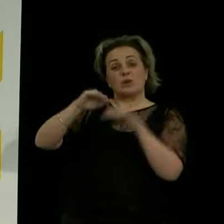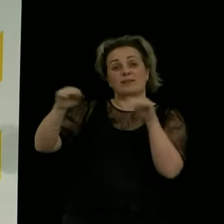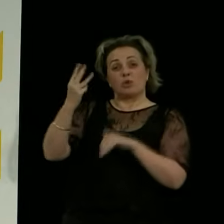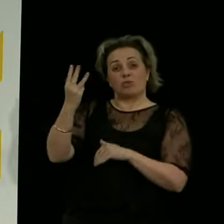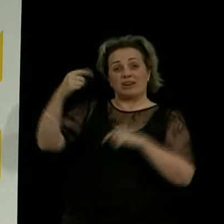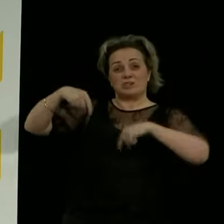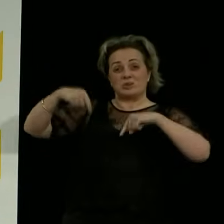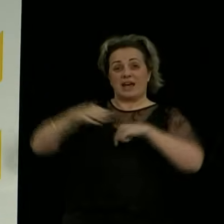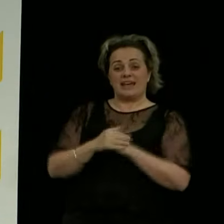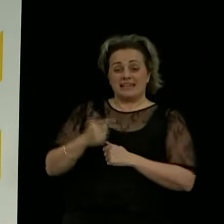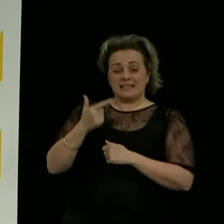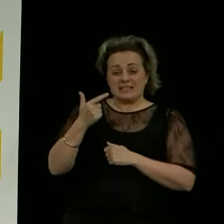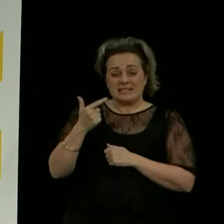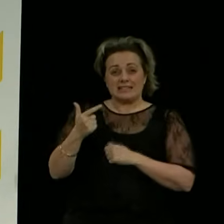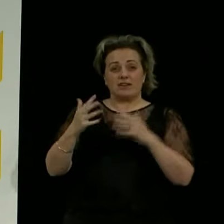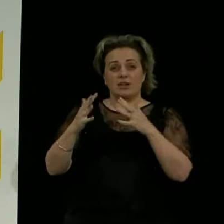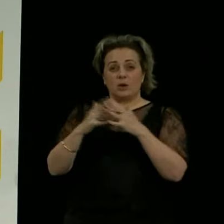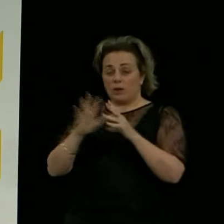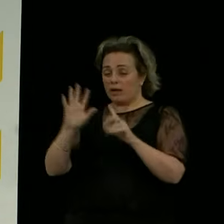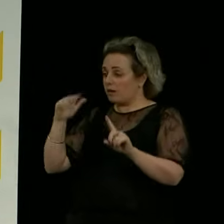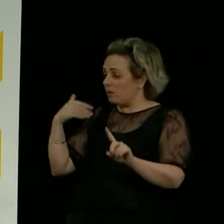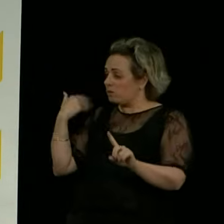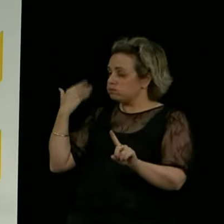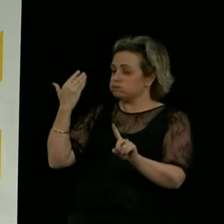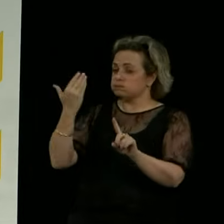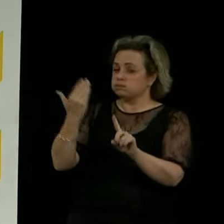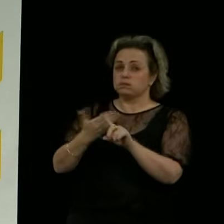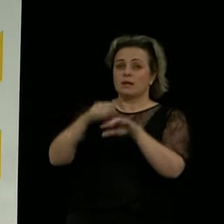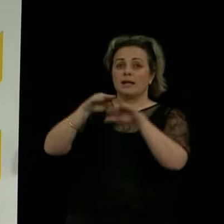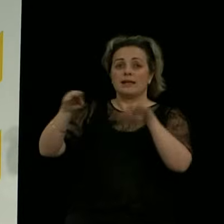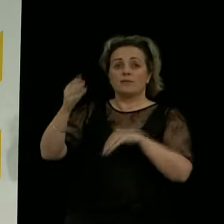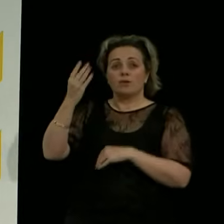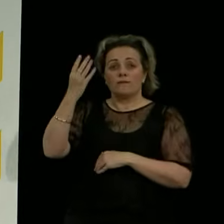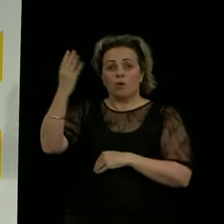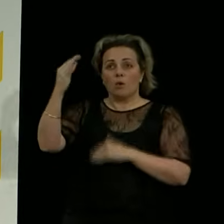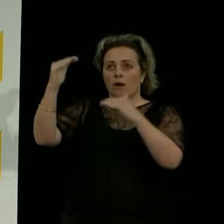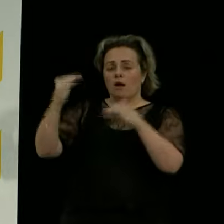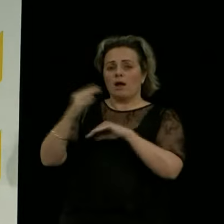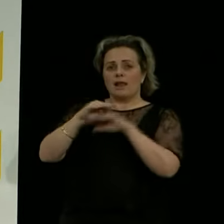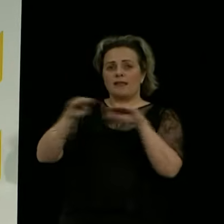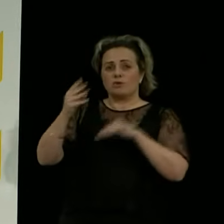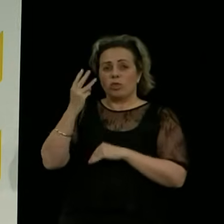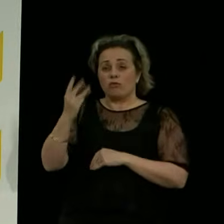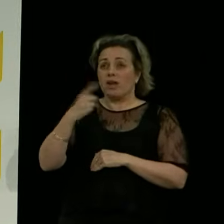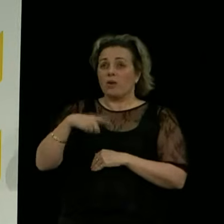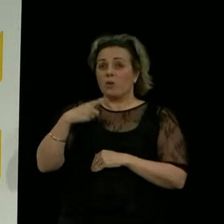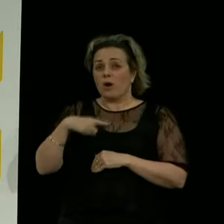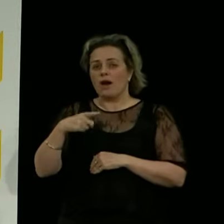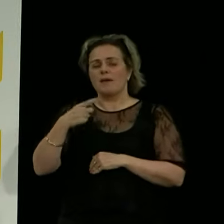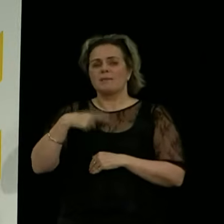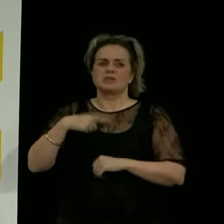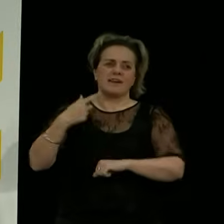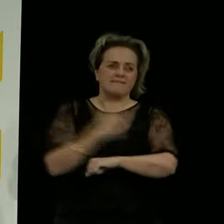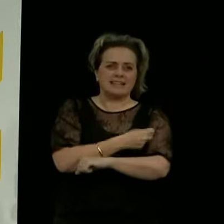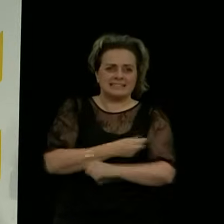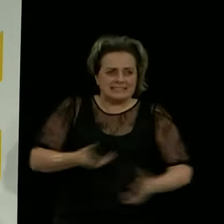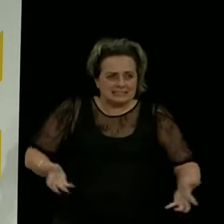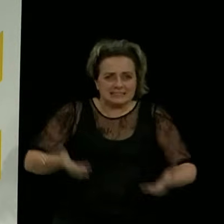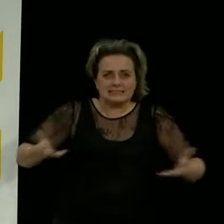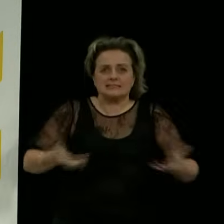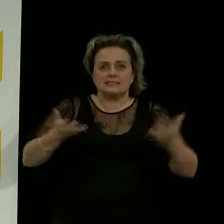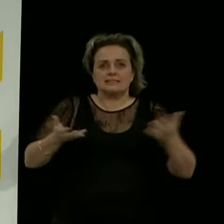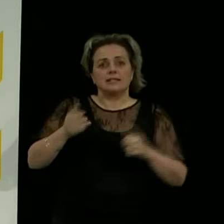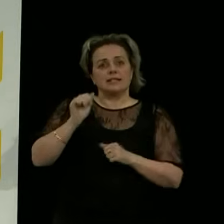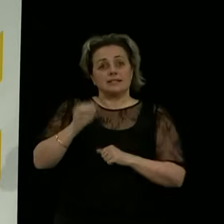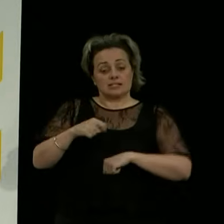Derek, after 7 weeks of level 3 and 4, because we must continue to vaccinate. Yes, we're in a transition, but